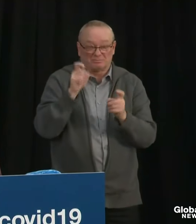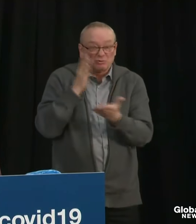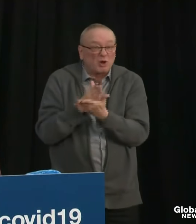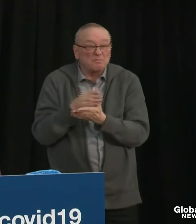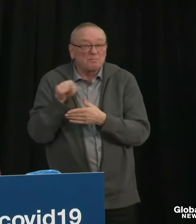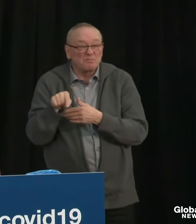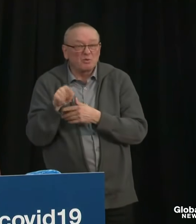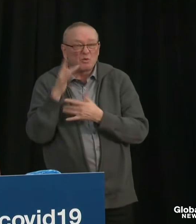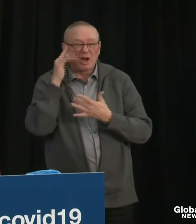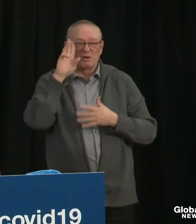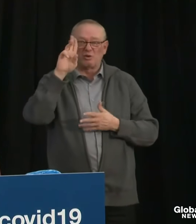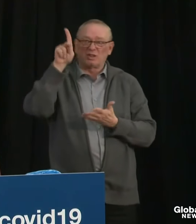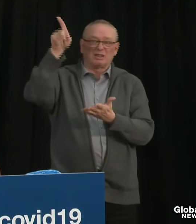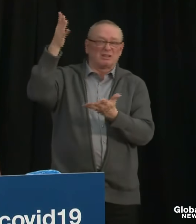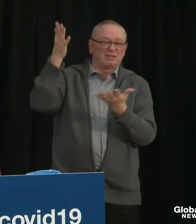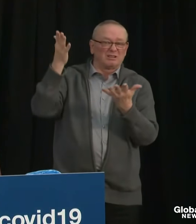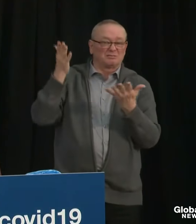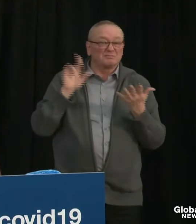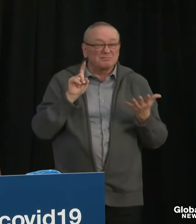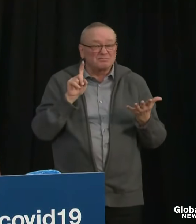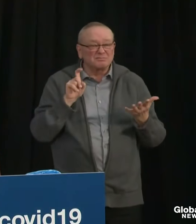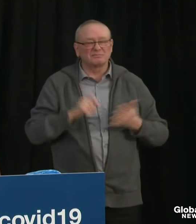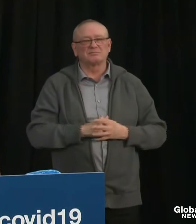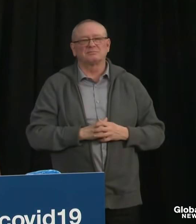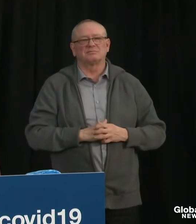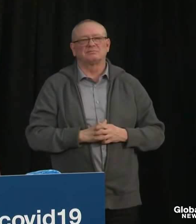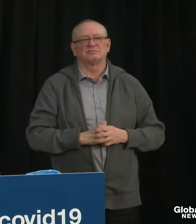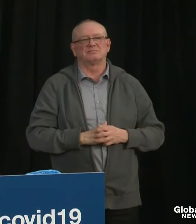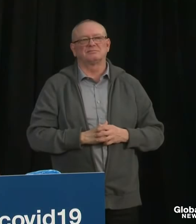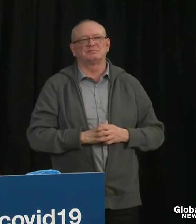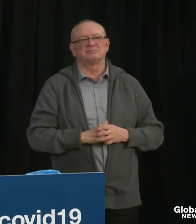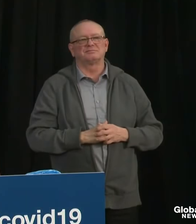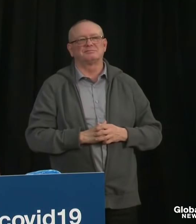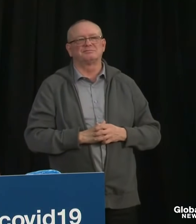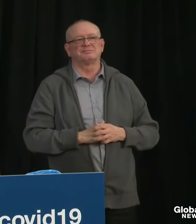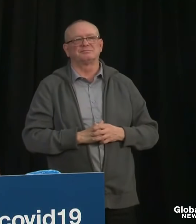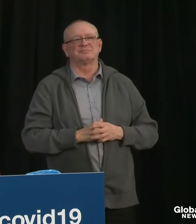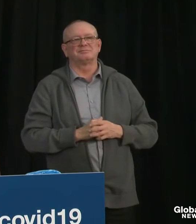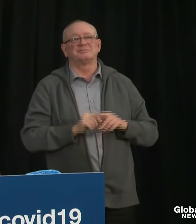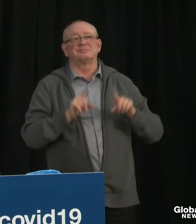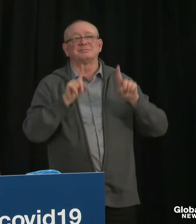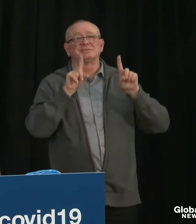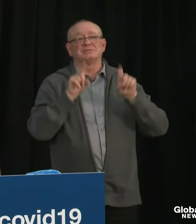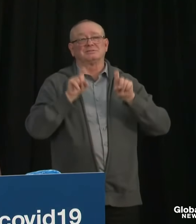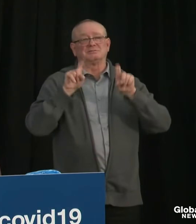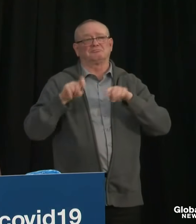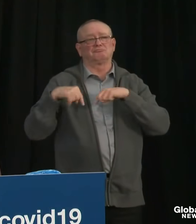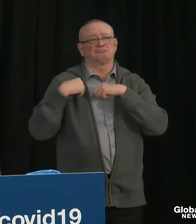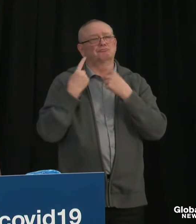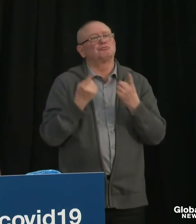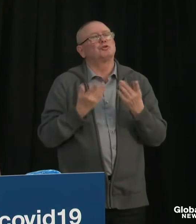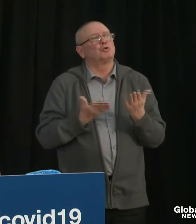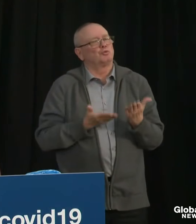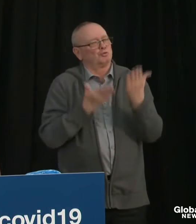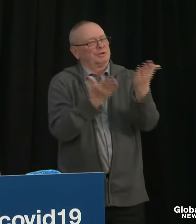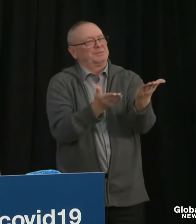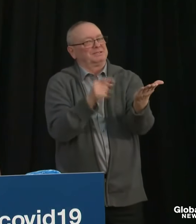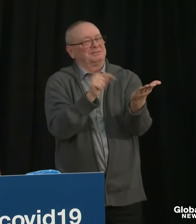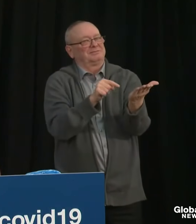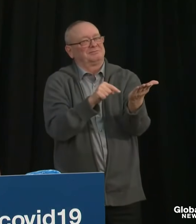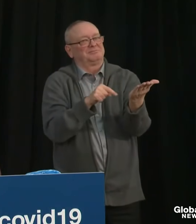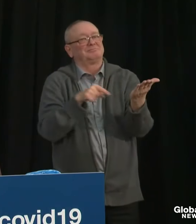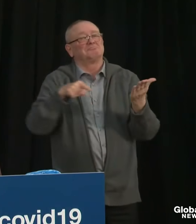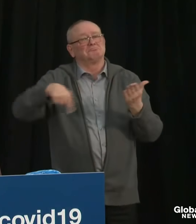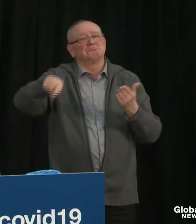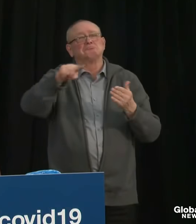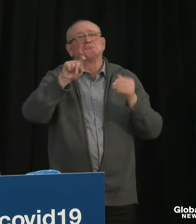first question, the testing is recommended, so individuals can decline, but we are strongly recommending